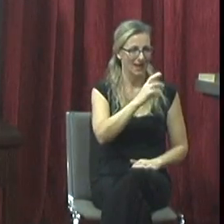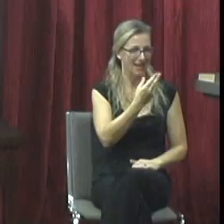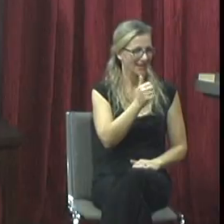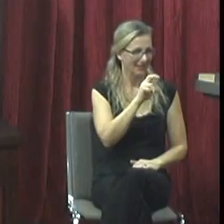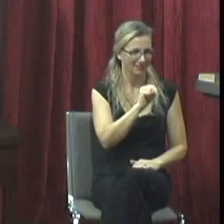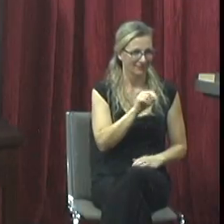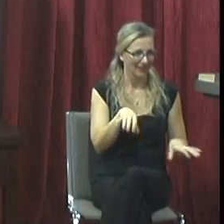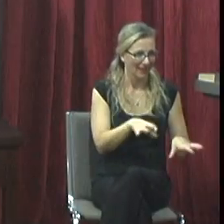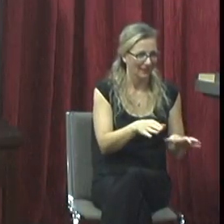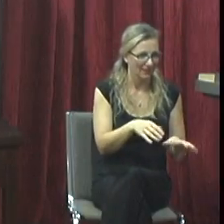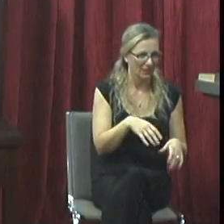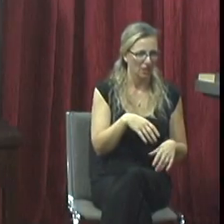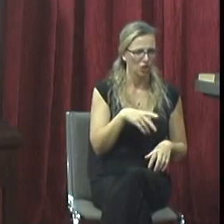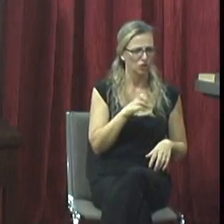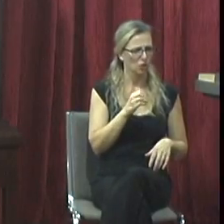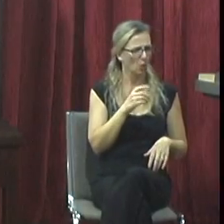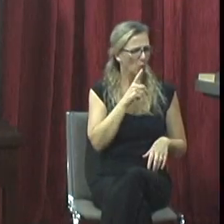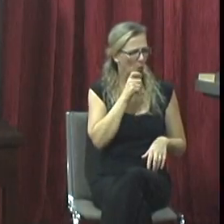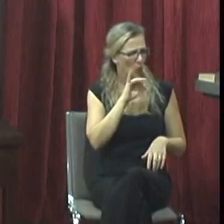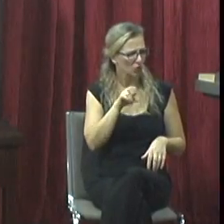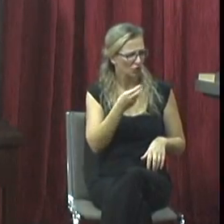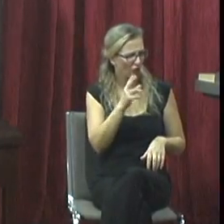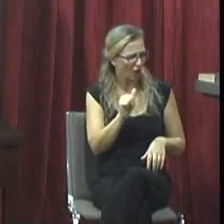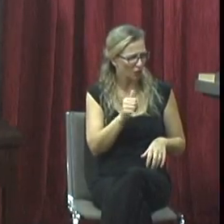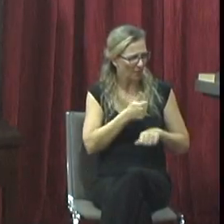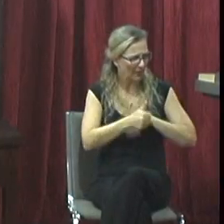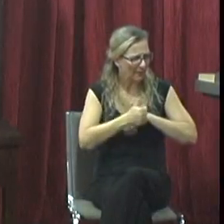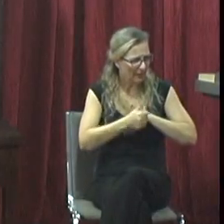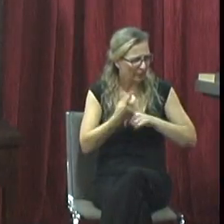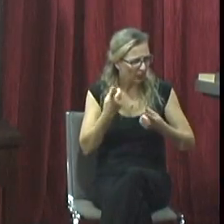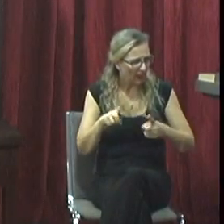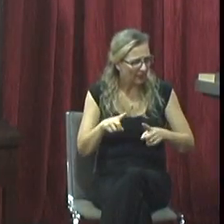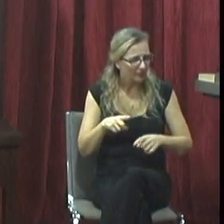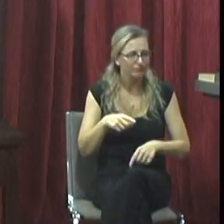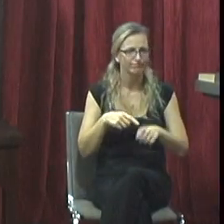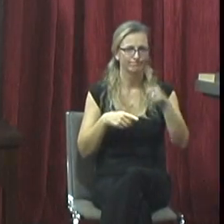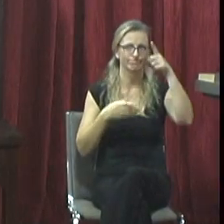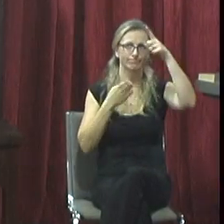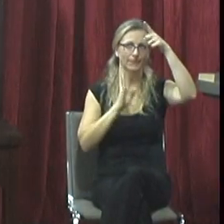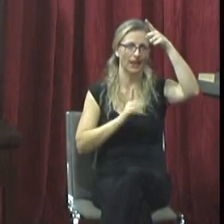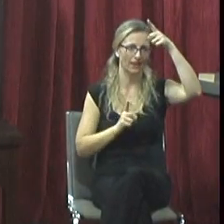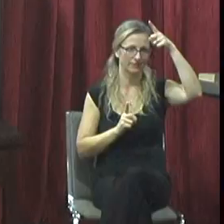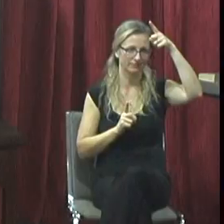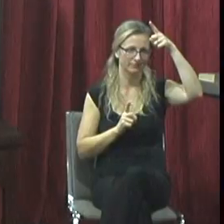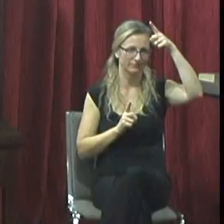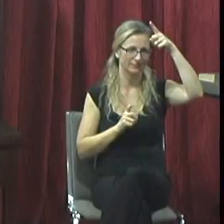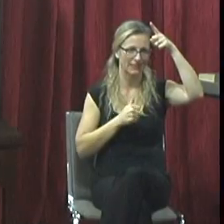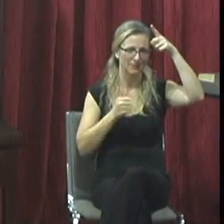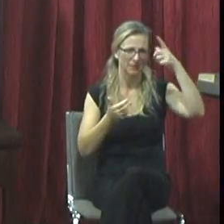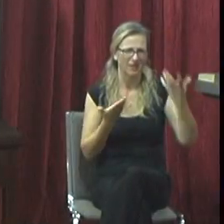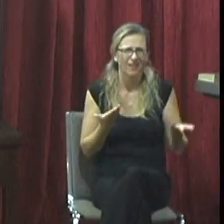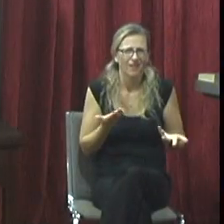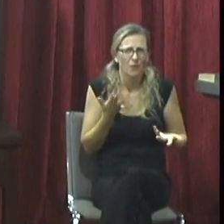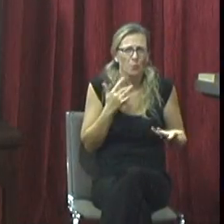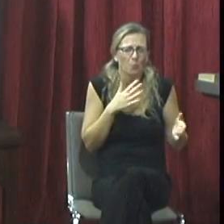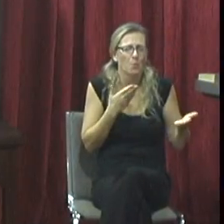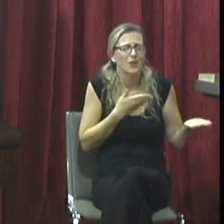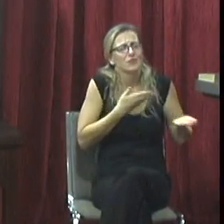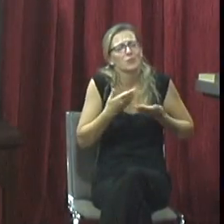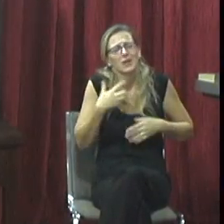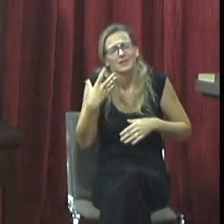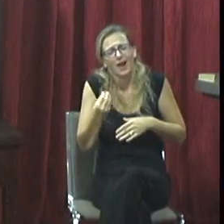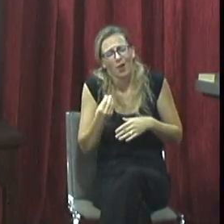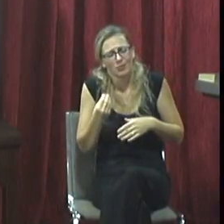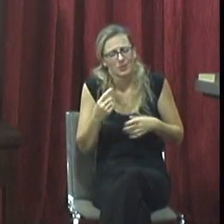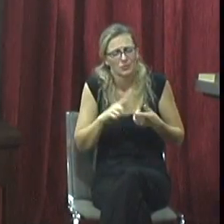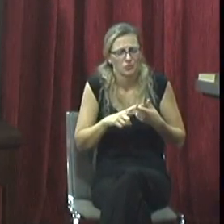this. Who is he blaming for what just happened? Yeah, he's saying, "God, this is your fault. Why did you bring us out? Deliver us to the hand of